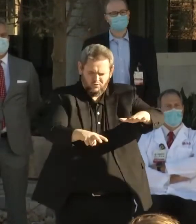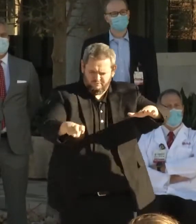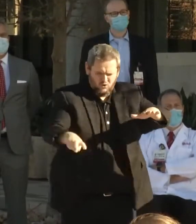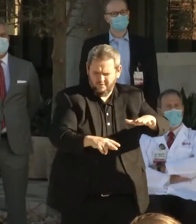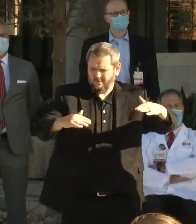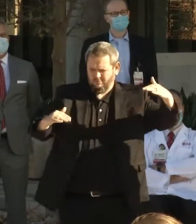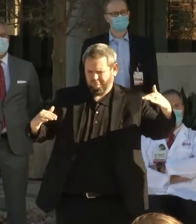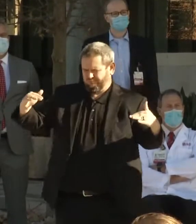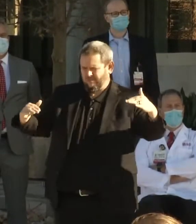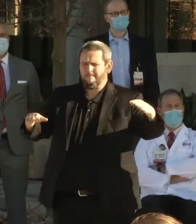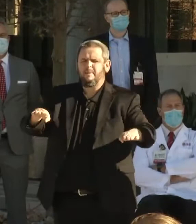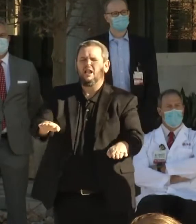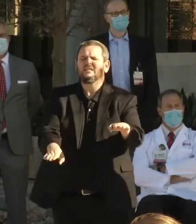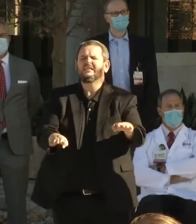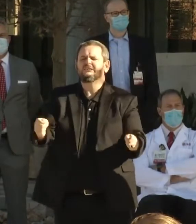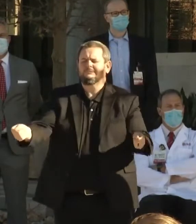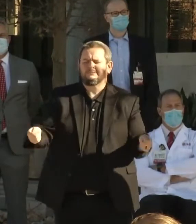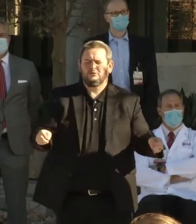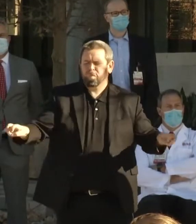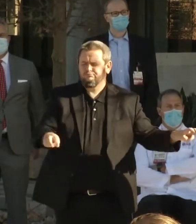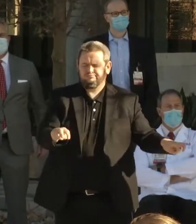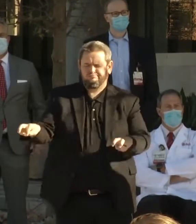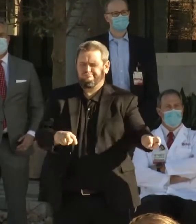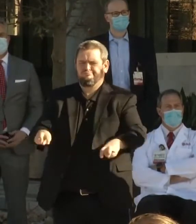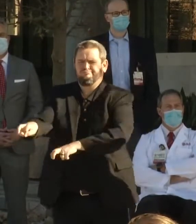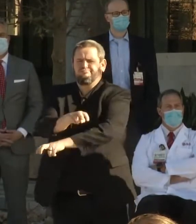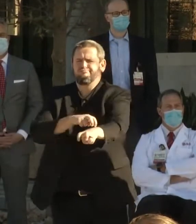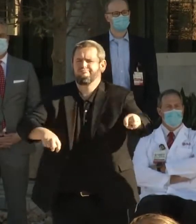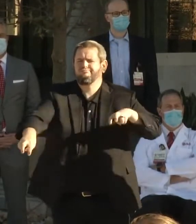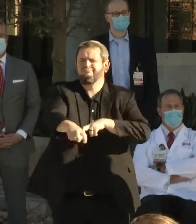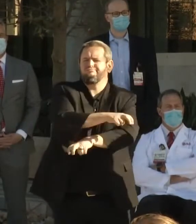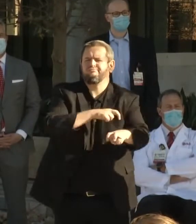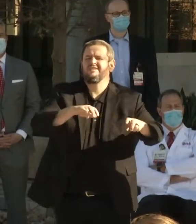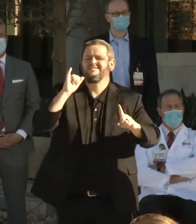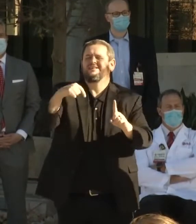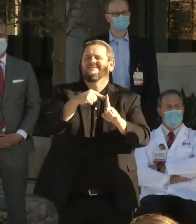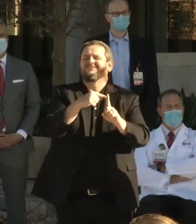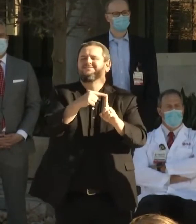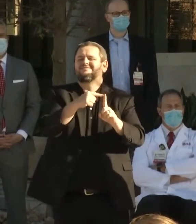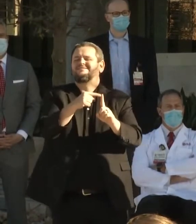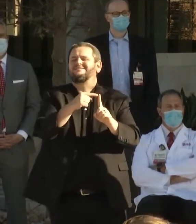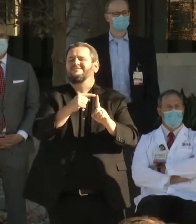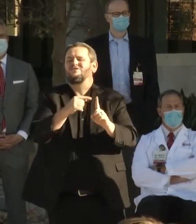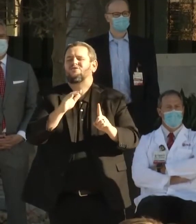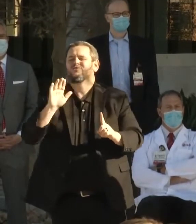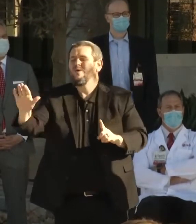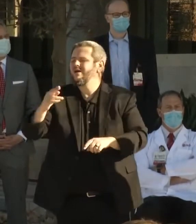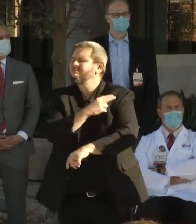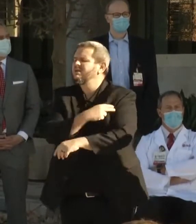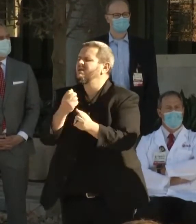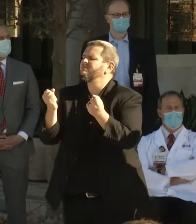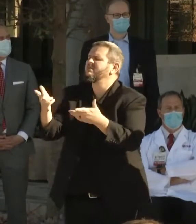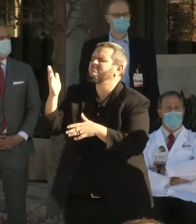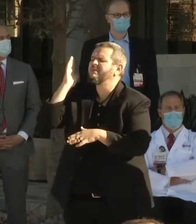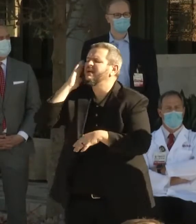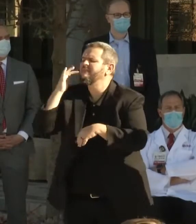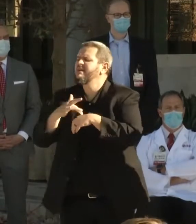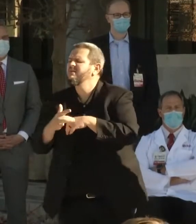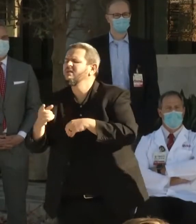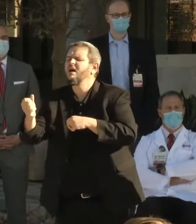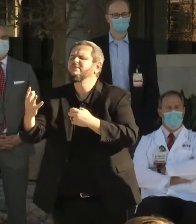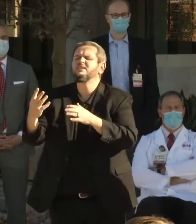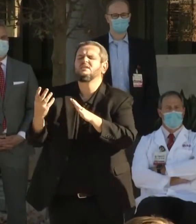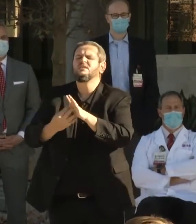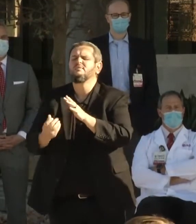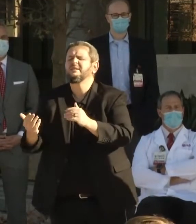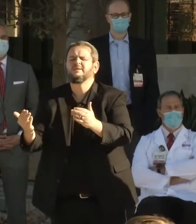getting reports on hospitalization and availability of different beds throughout the regions. There's a system in each one of our